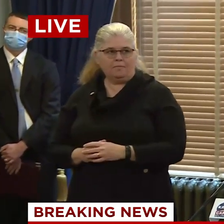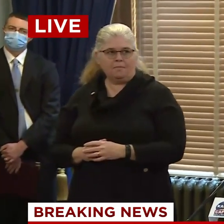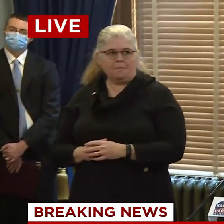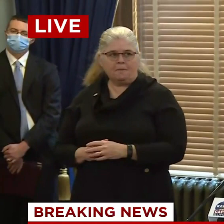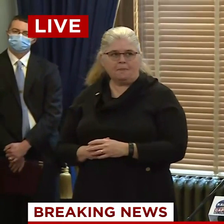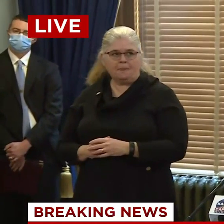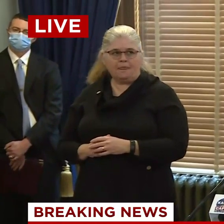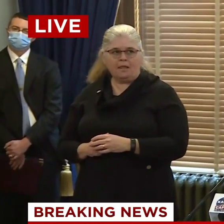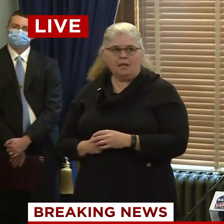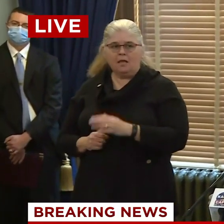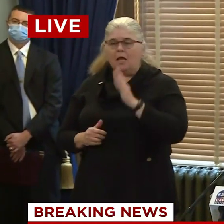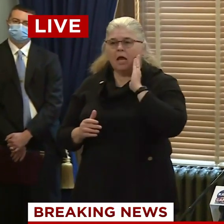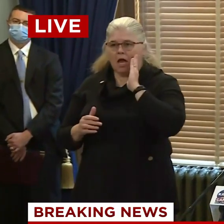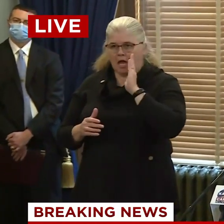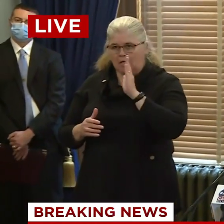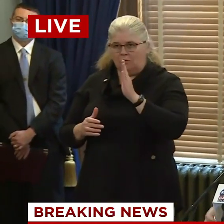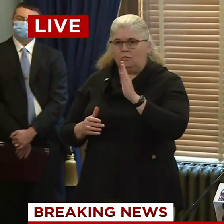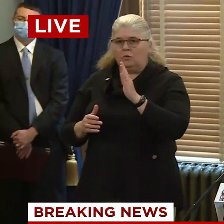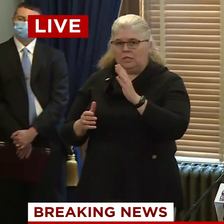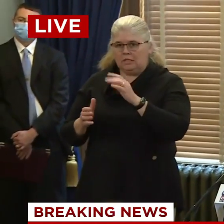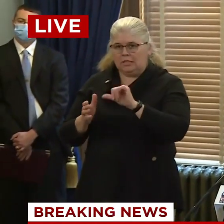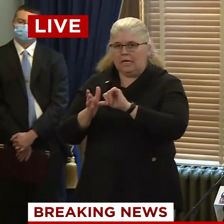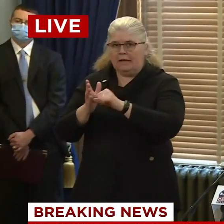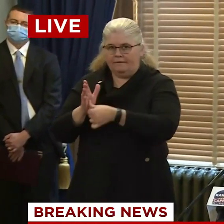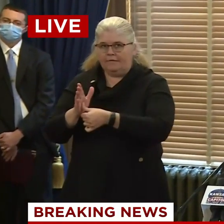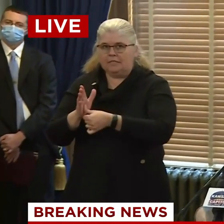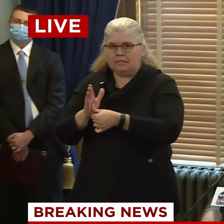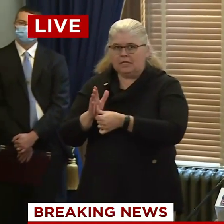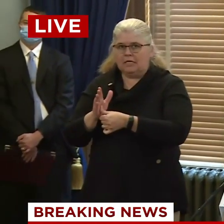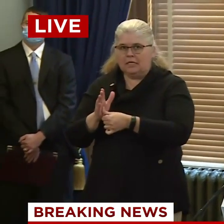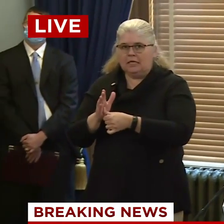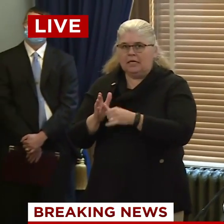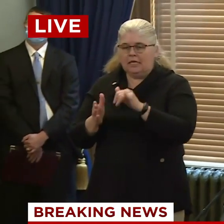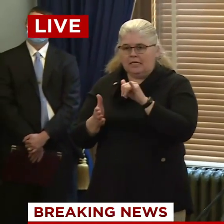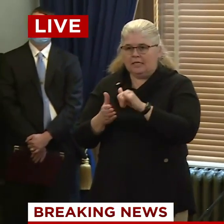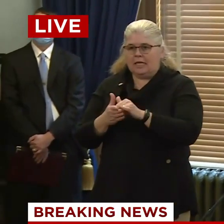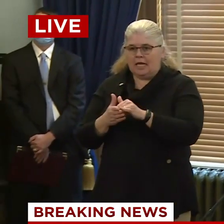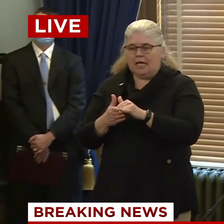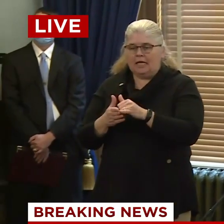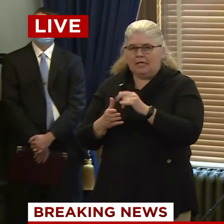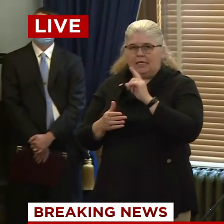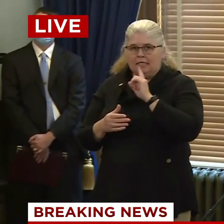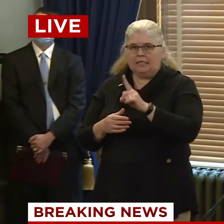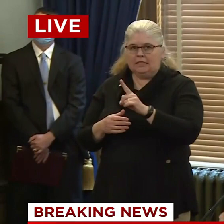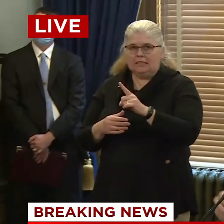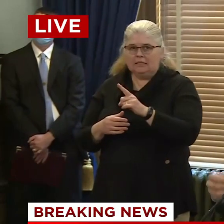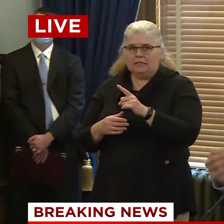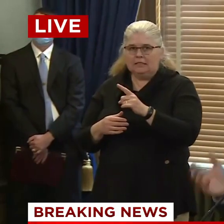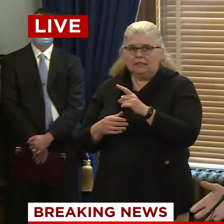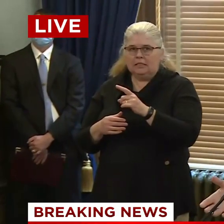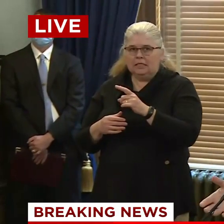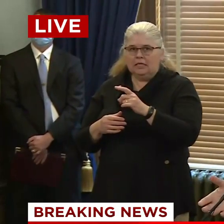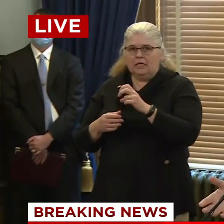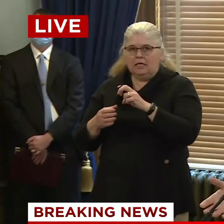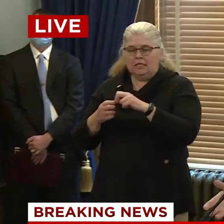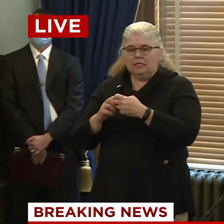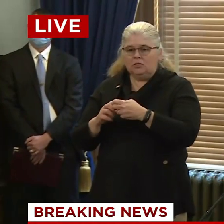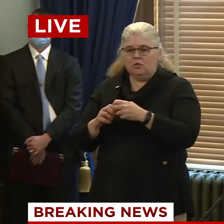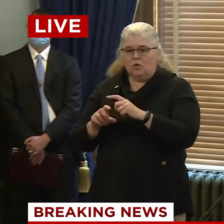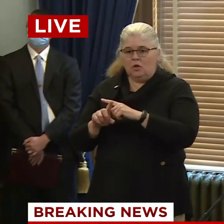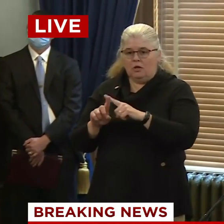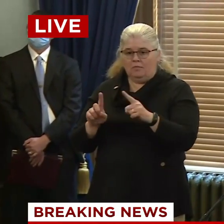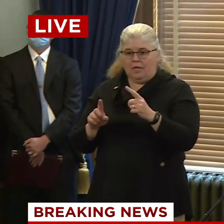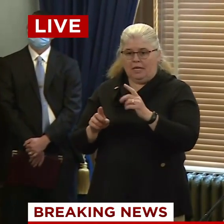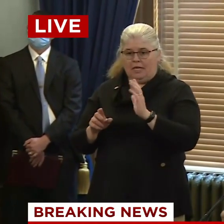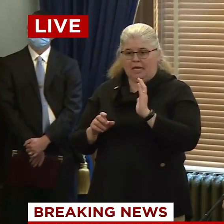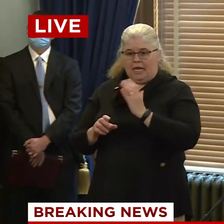Yeah, so I do want to emphasize, you know, it's a little bit legitimate issue. Our focus right now is on making sure customers